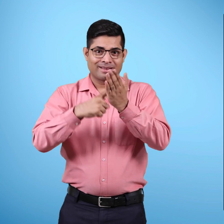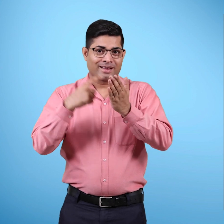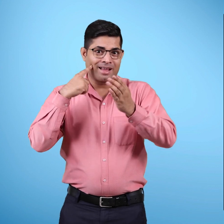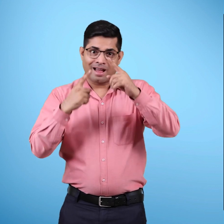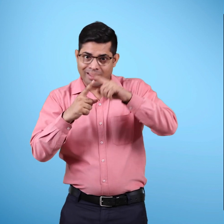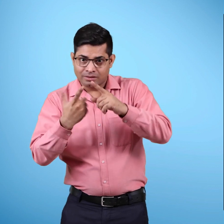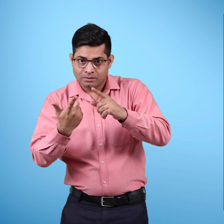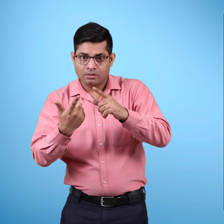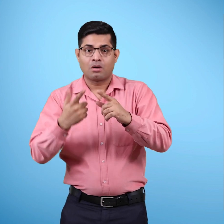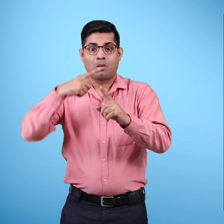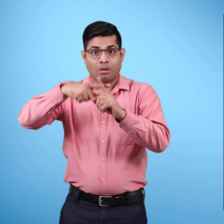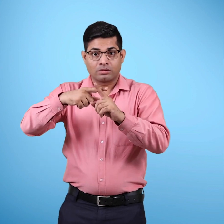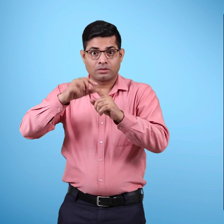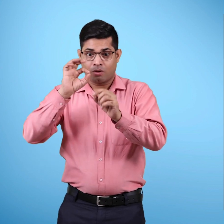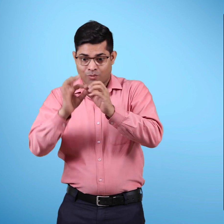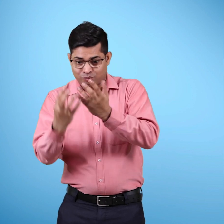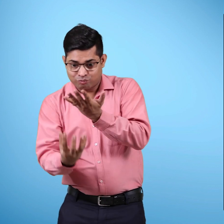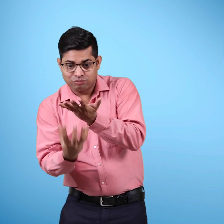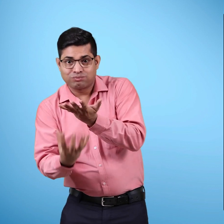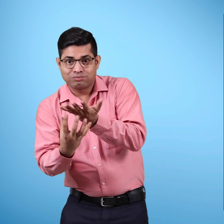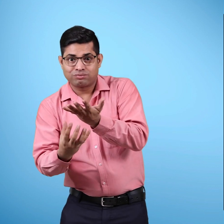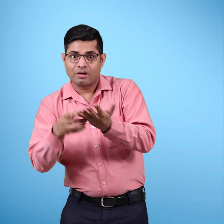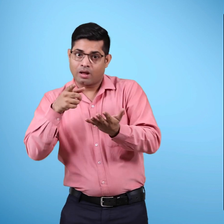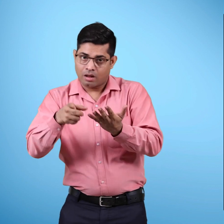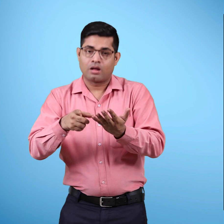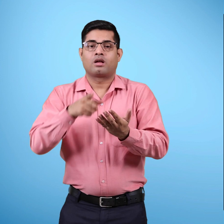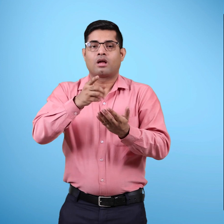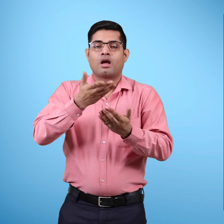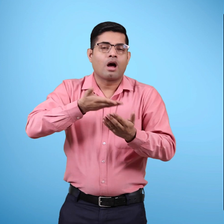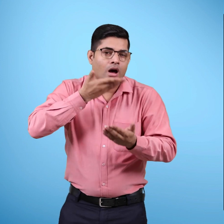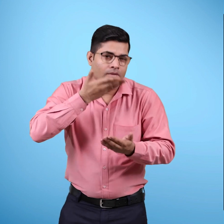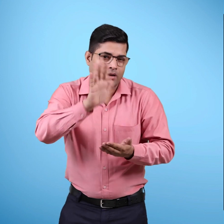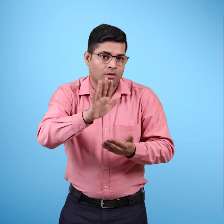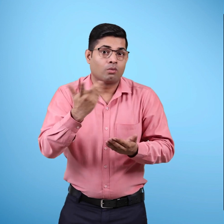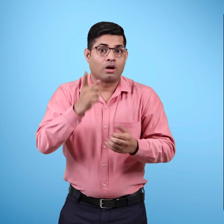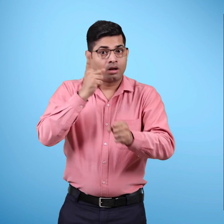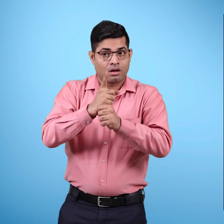the use of spirit and heating, it